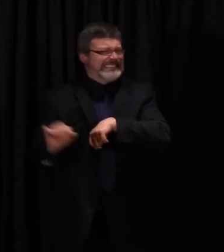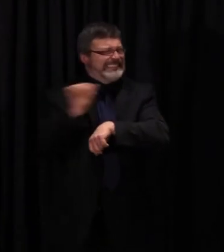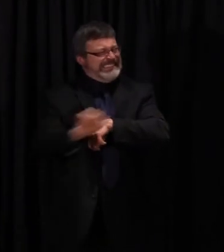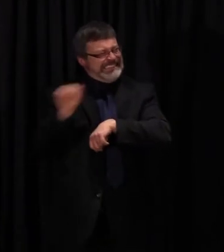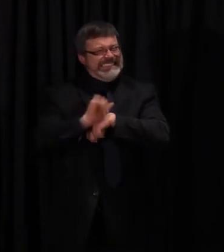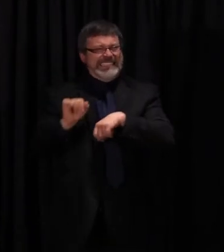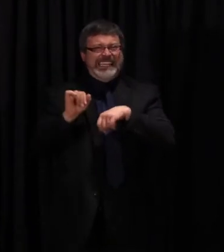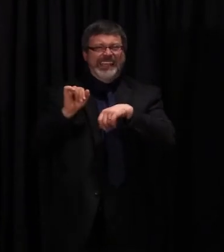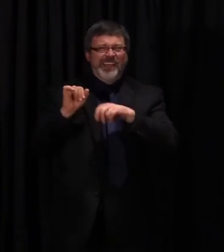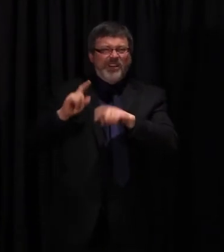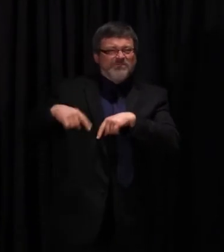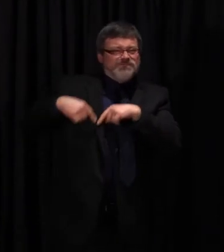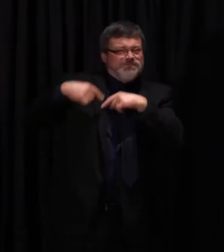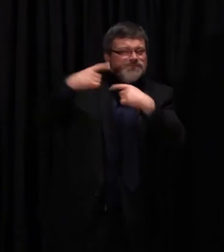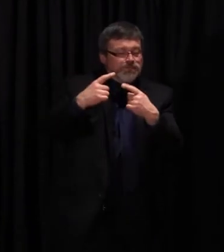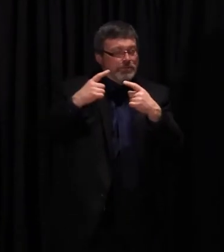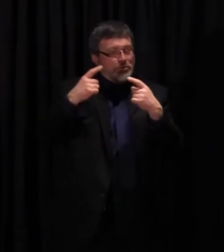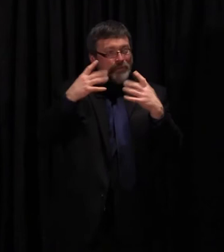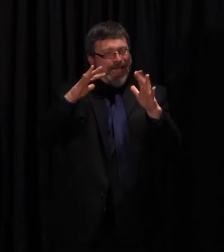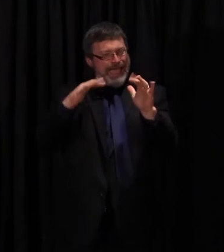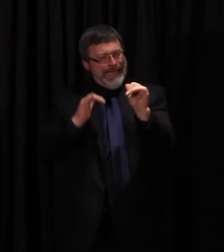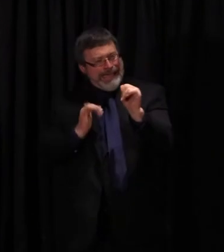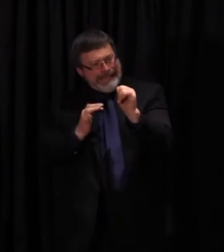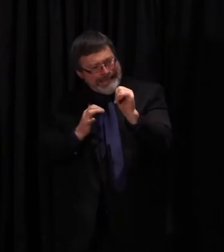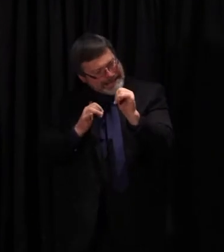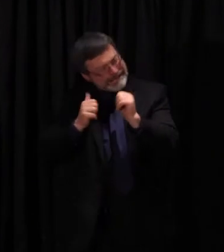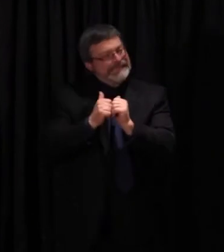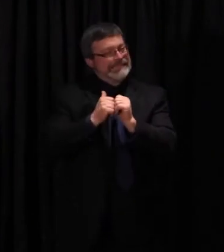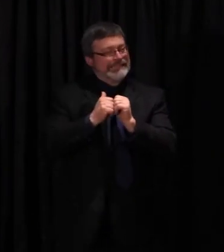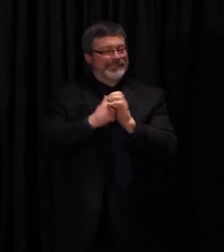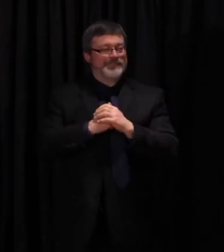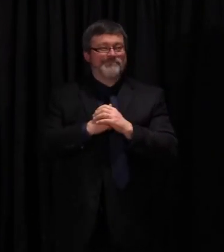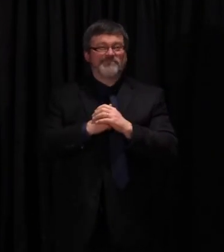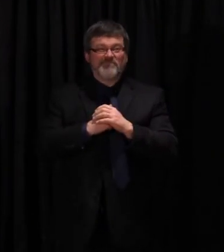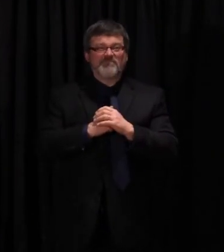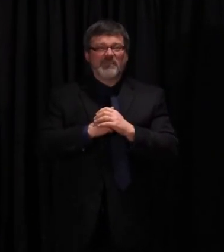for these losses, all while dealing with high case counts.